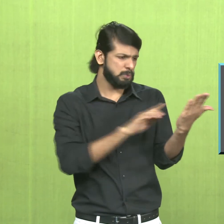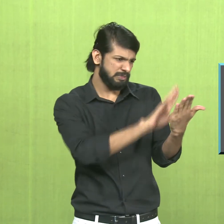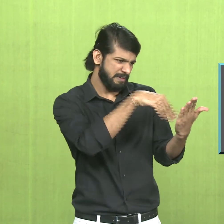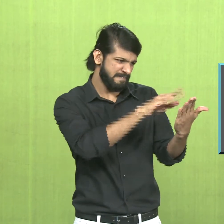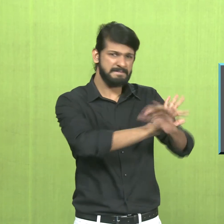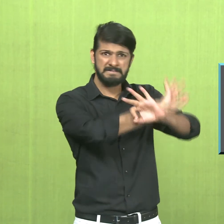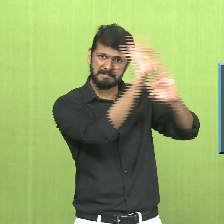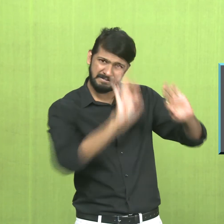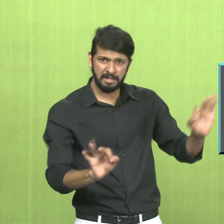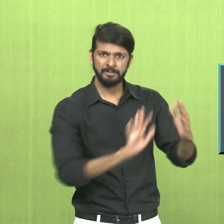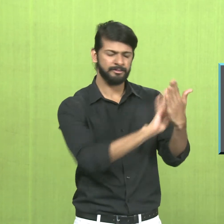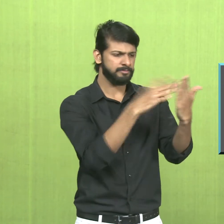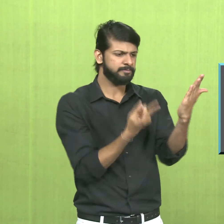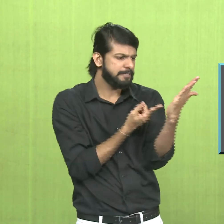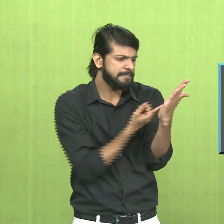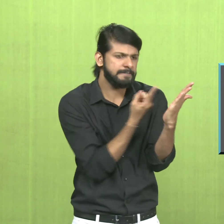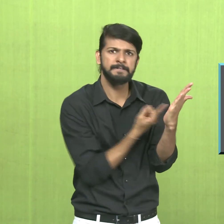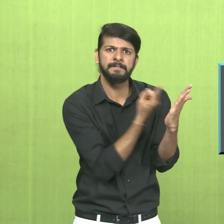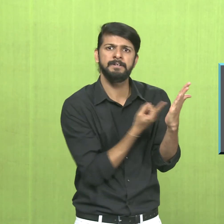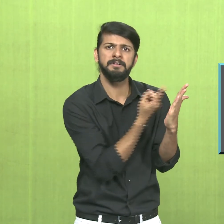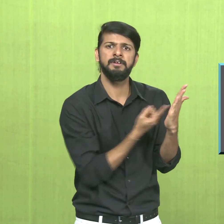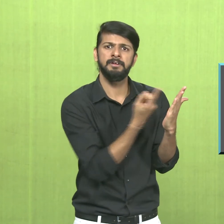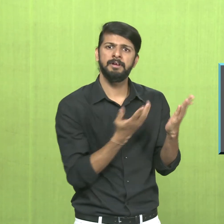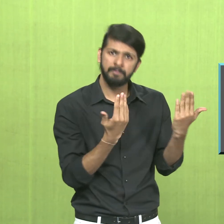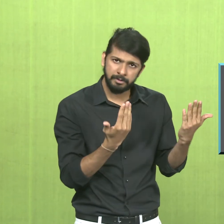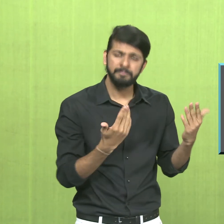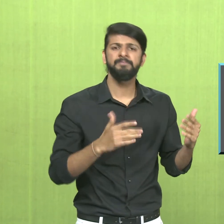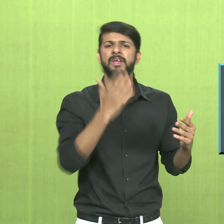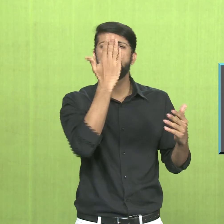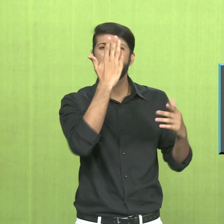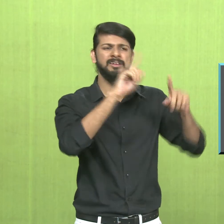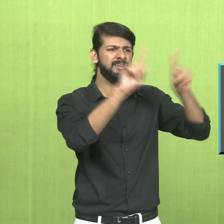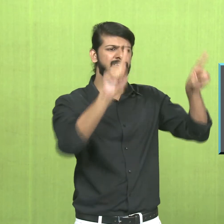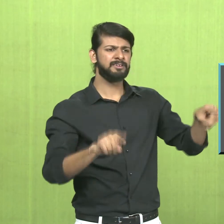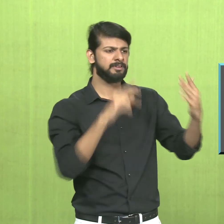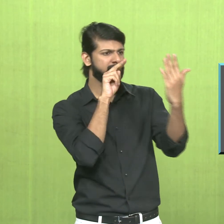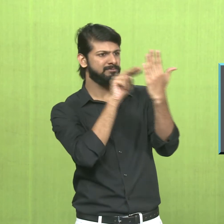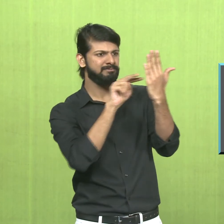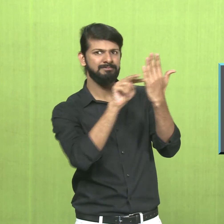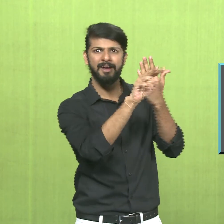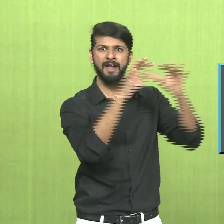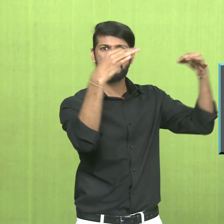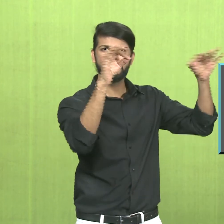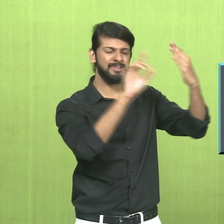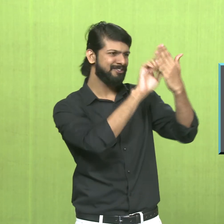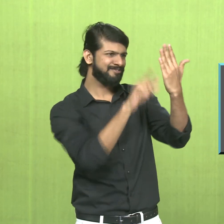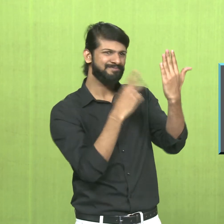element or an could be a chemical which you use to fix the colors. Then you have